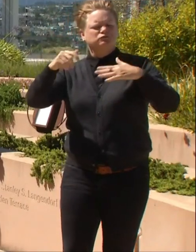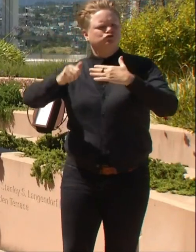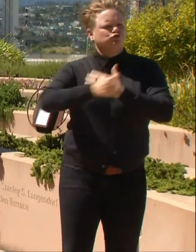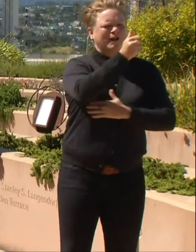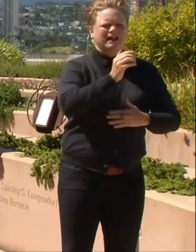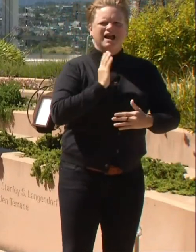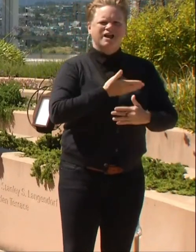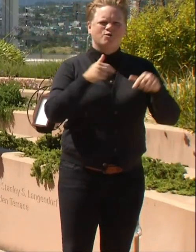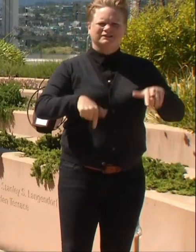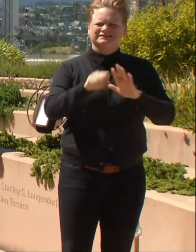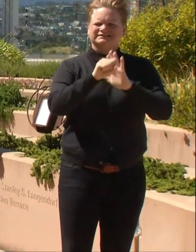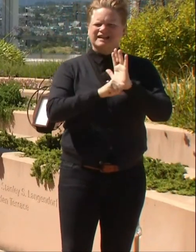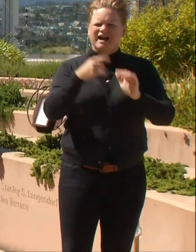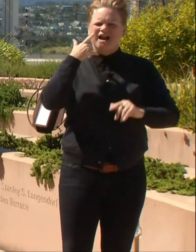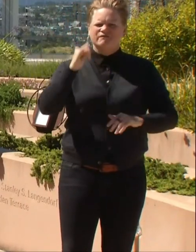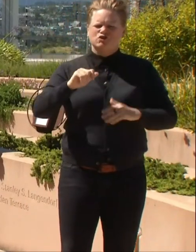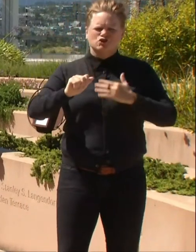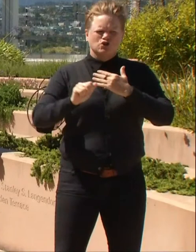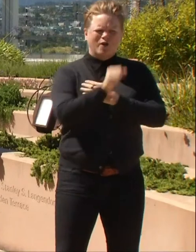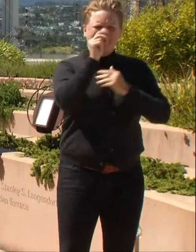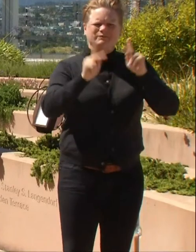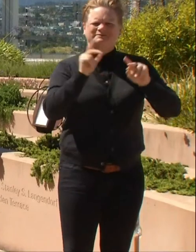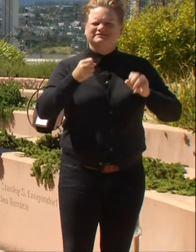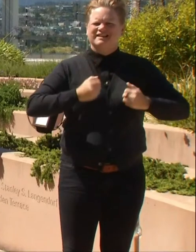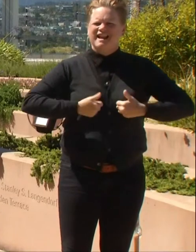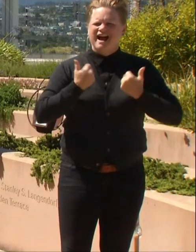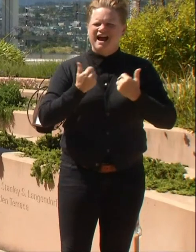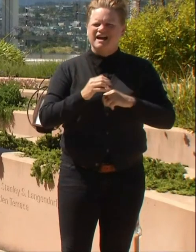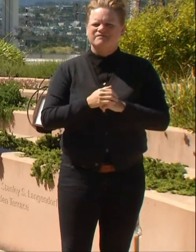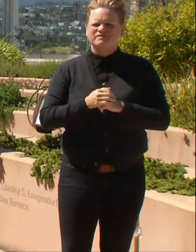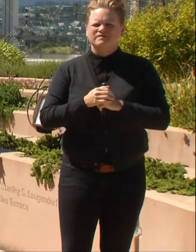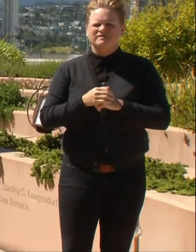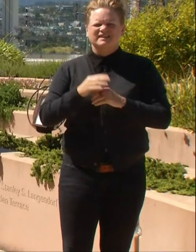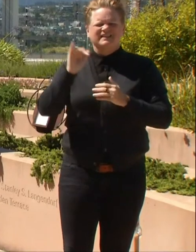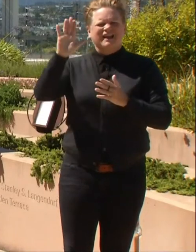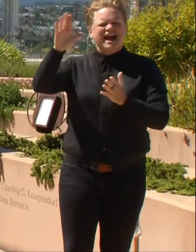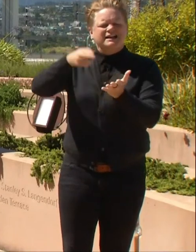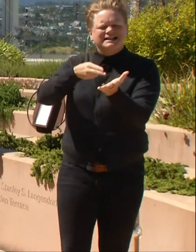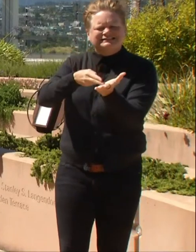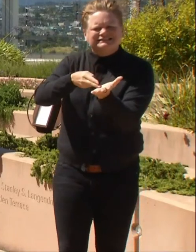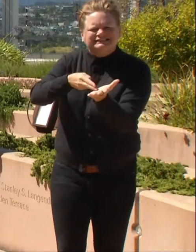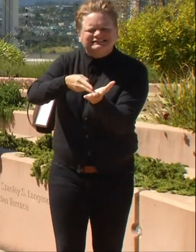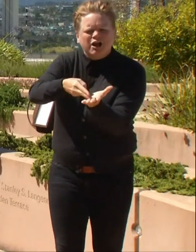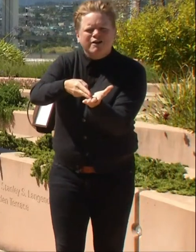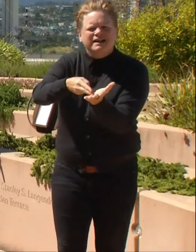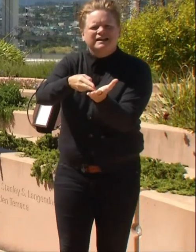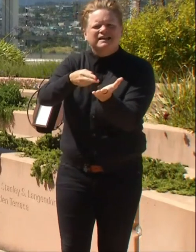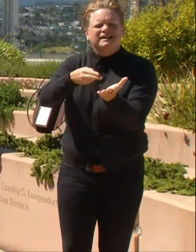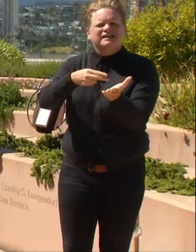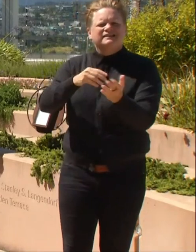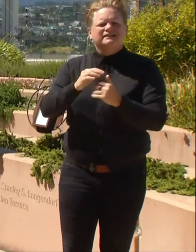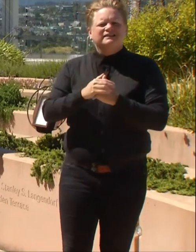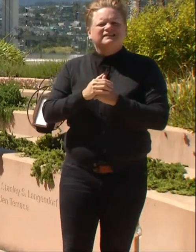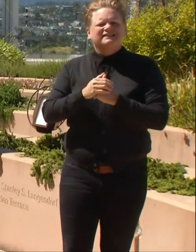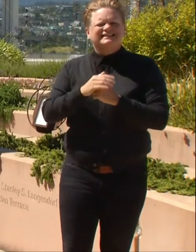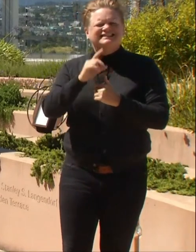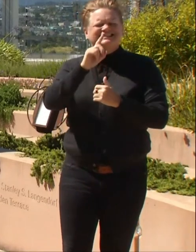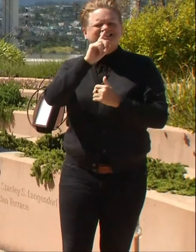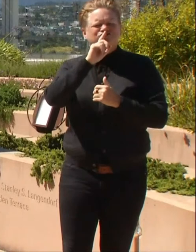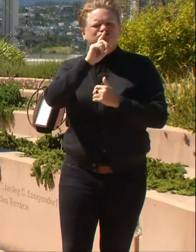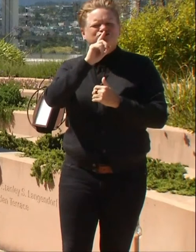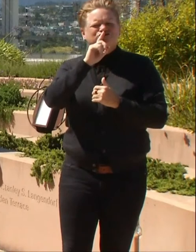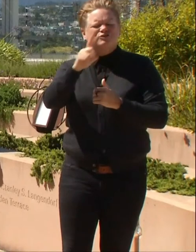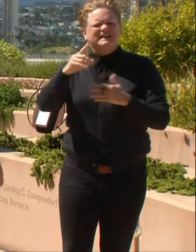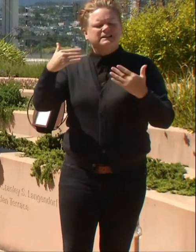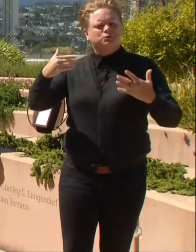public safety laws across our country. It is insulting to read his decision where he called the kind of weapon that killed